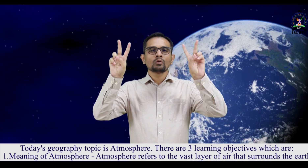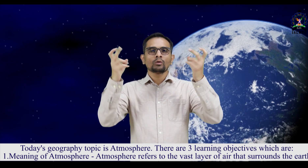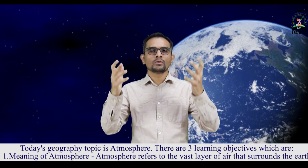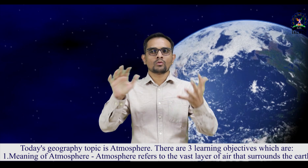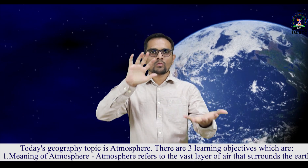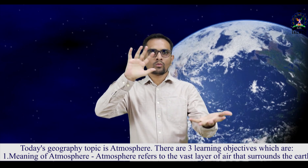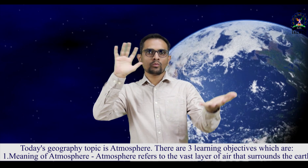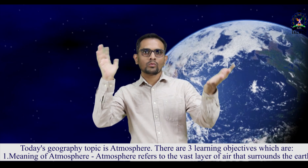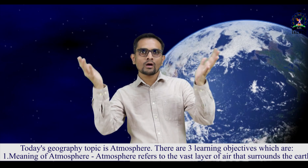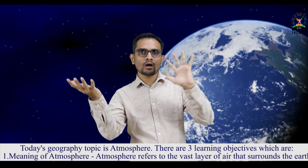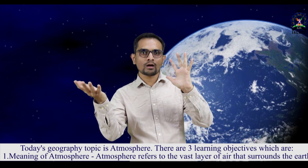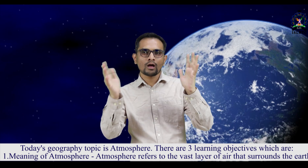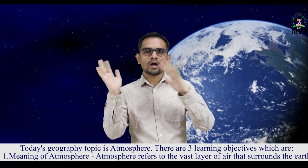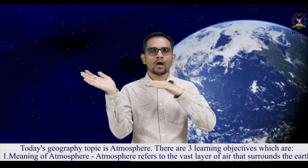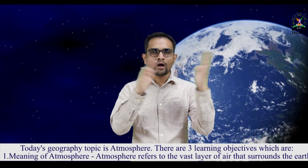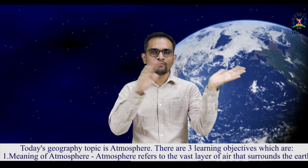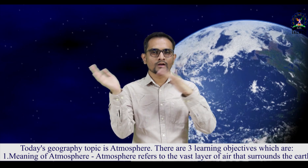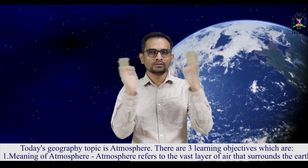Today's geography topic is atmosphere.